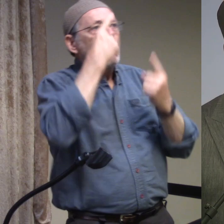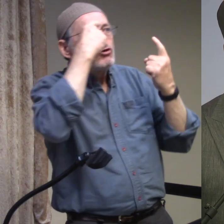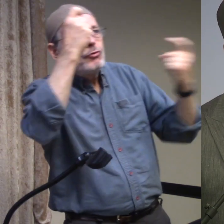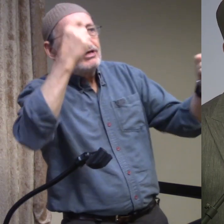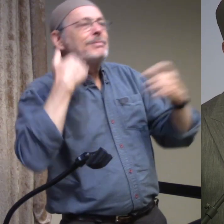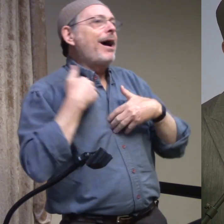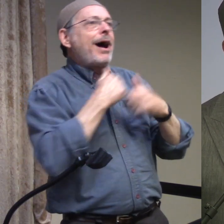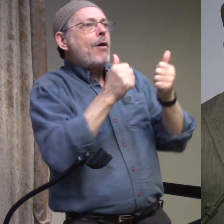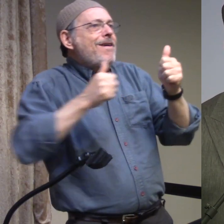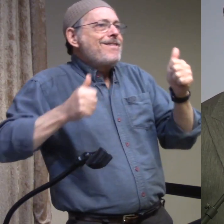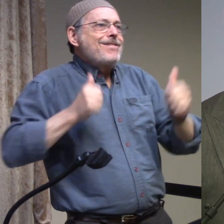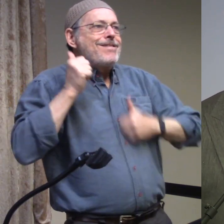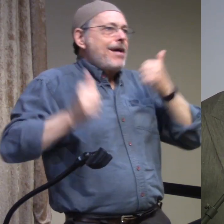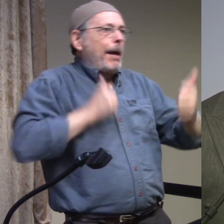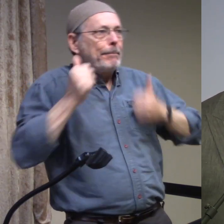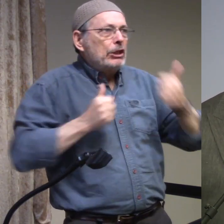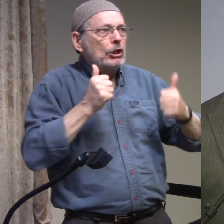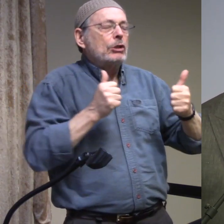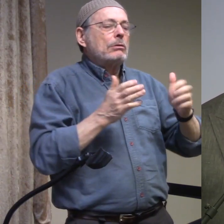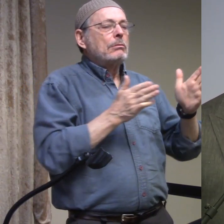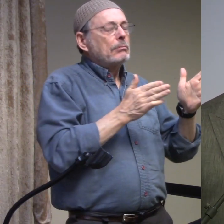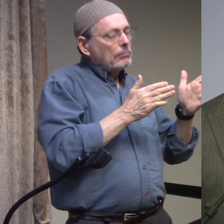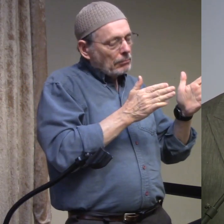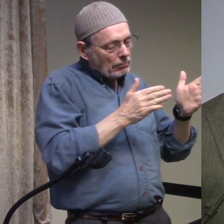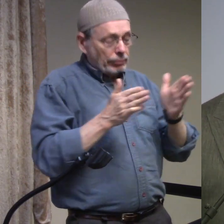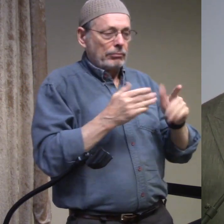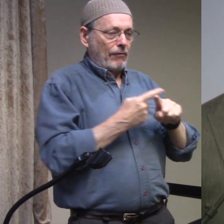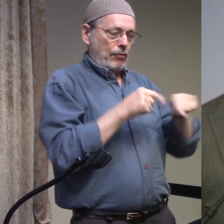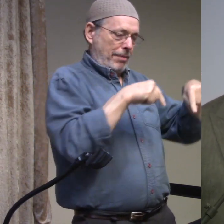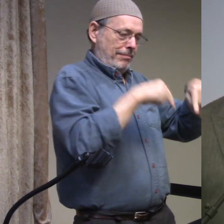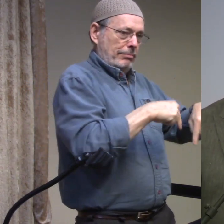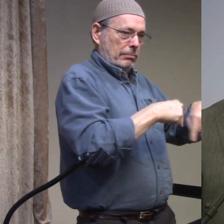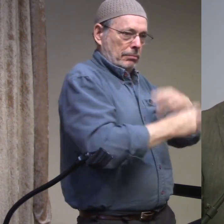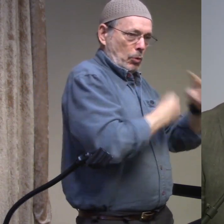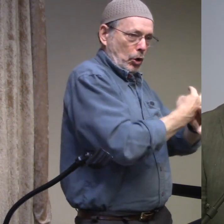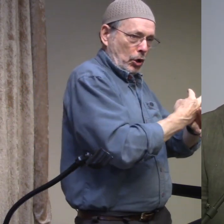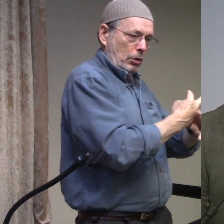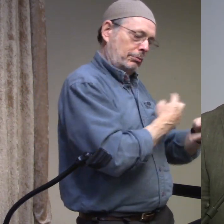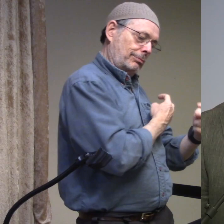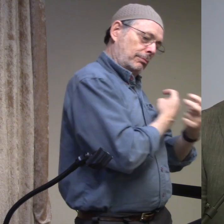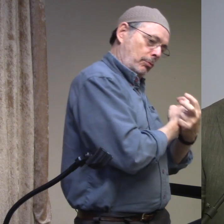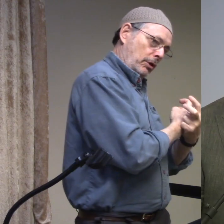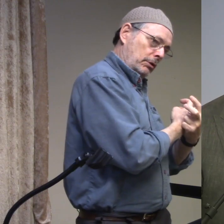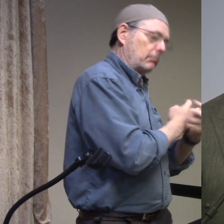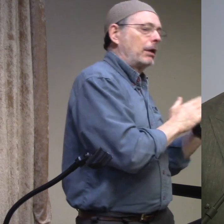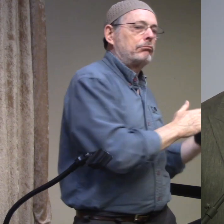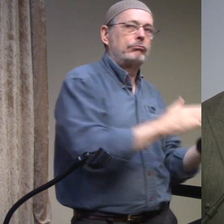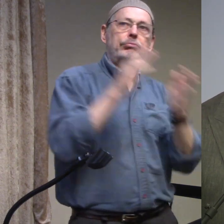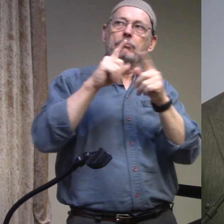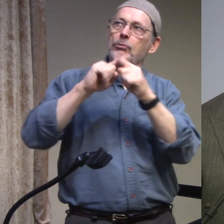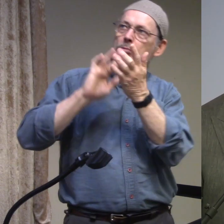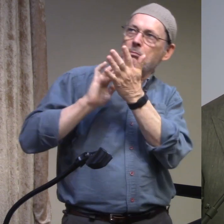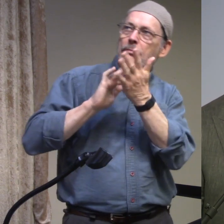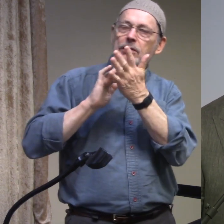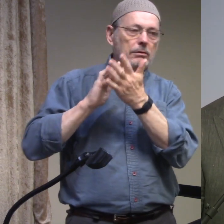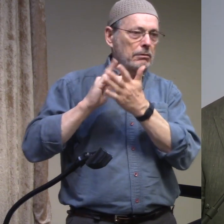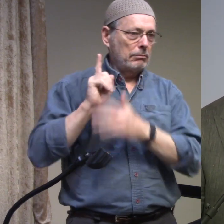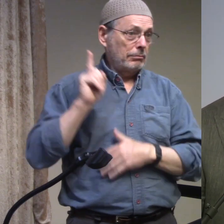dreams, our ambition from poison to medicine.